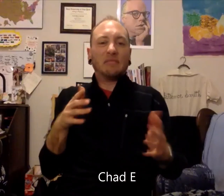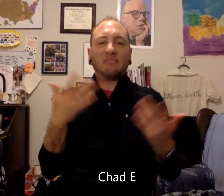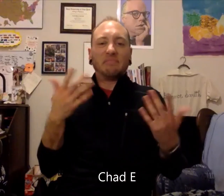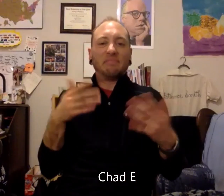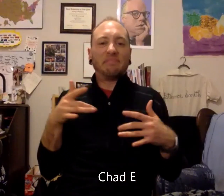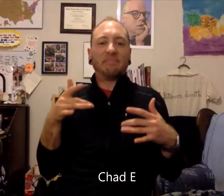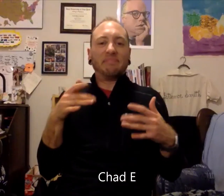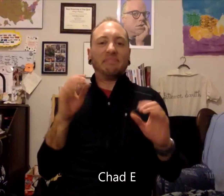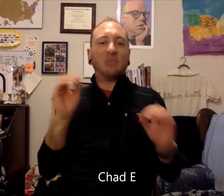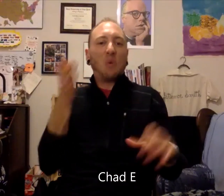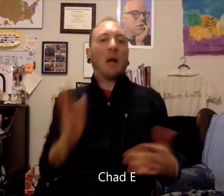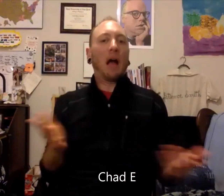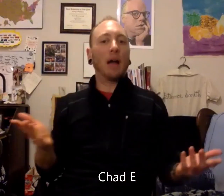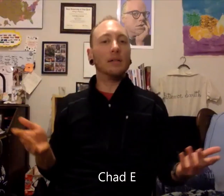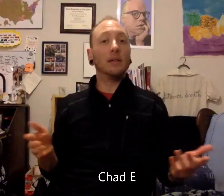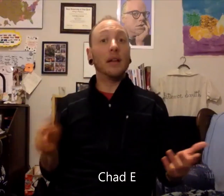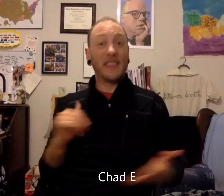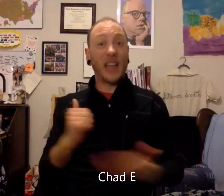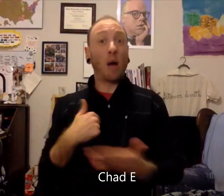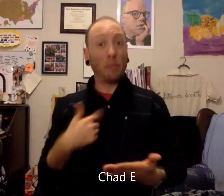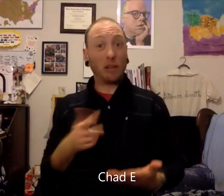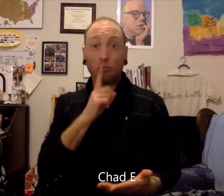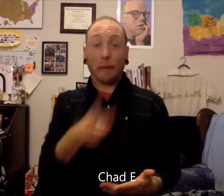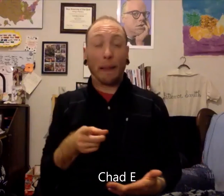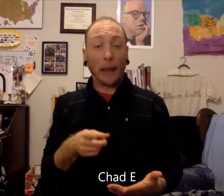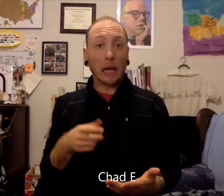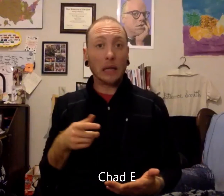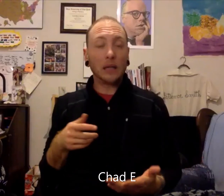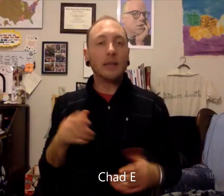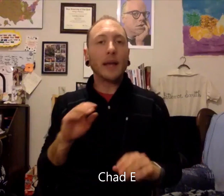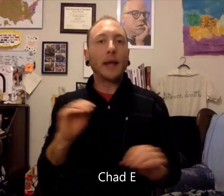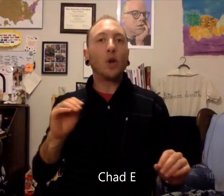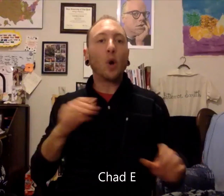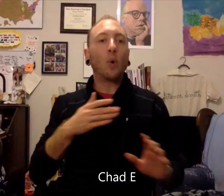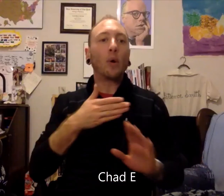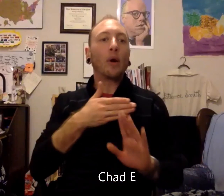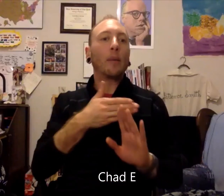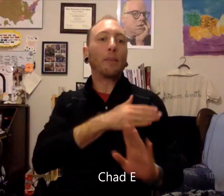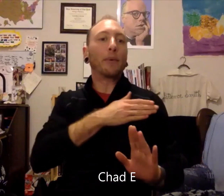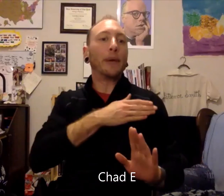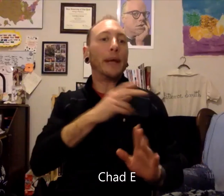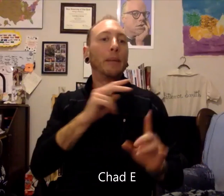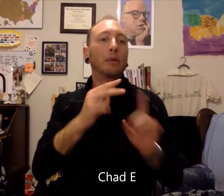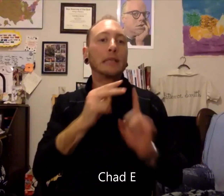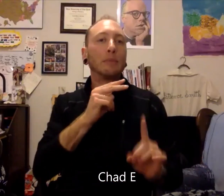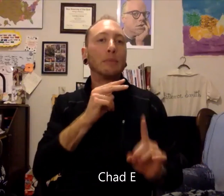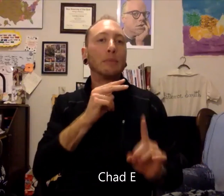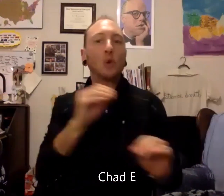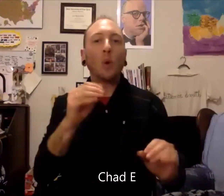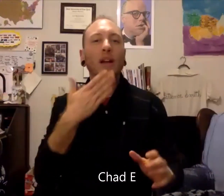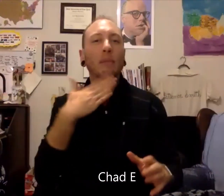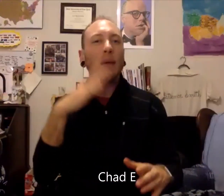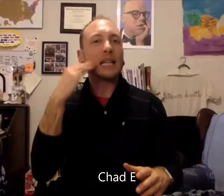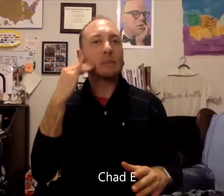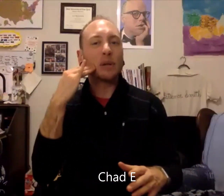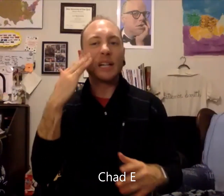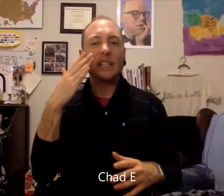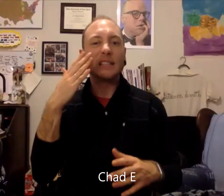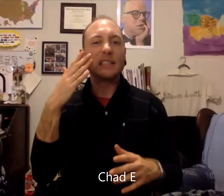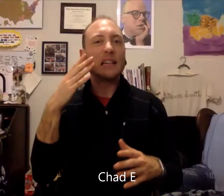kind of helped me in Alcoholics Anonymous because I didn't have bad experiences or stuff that I had to unlearn. There was just stuff